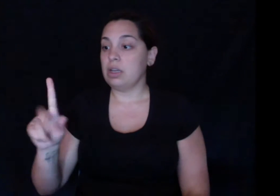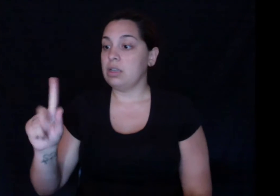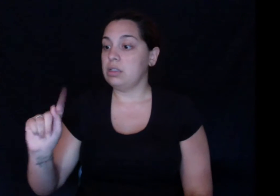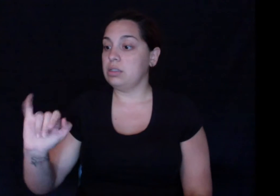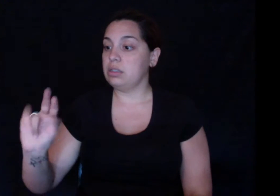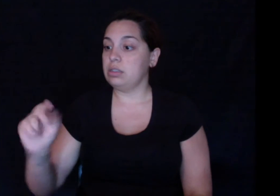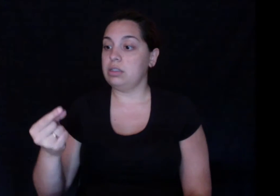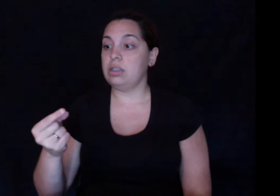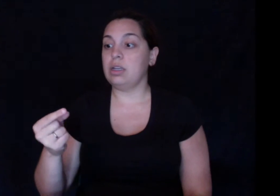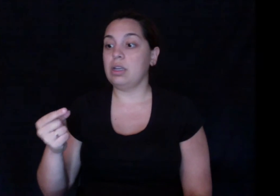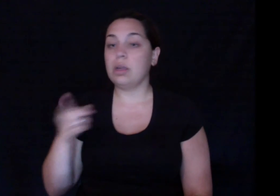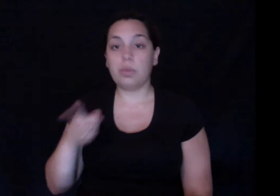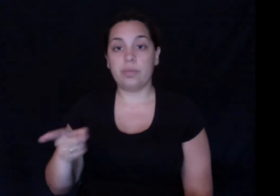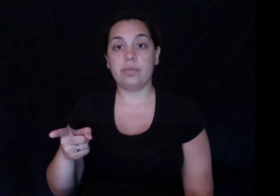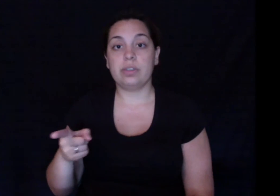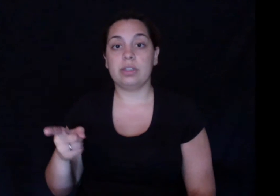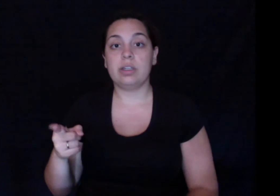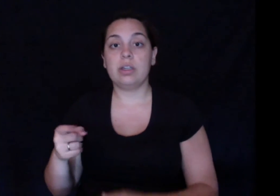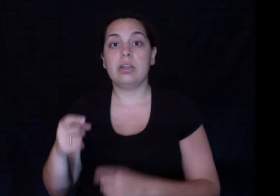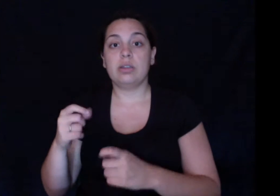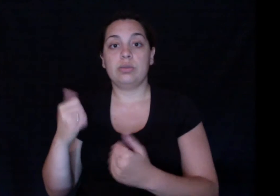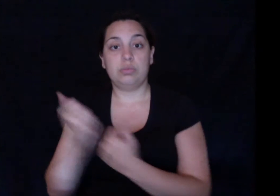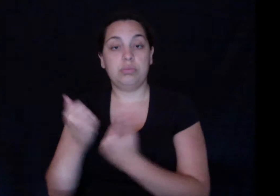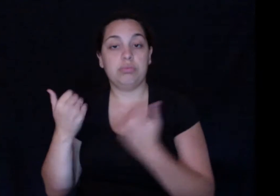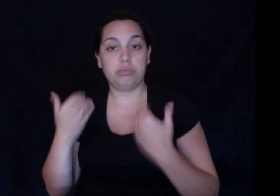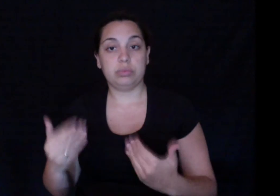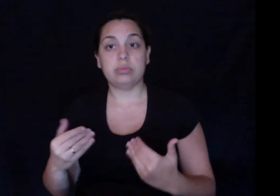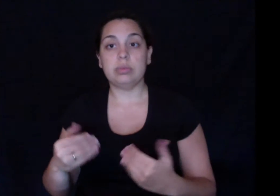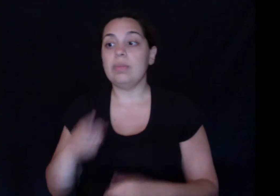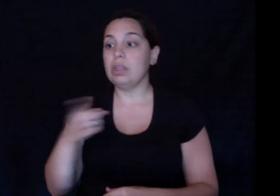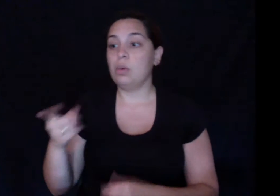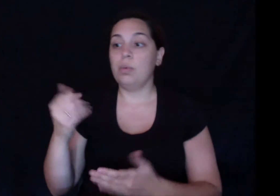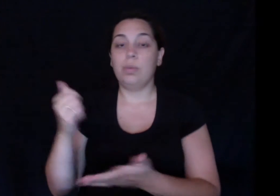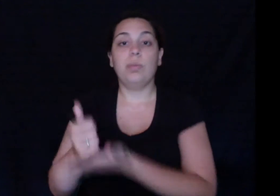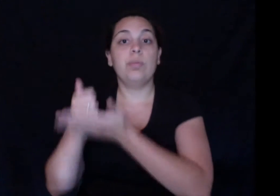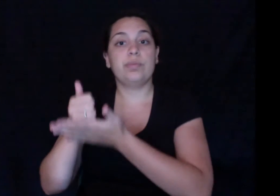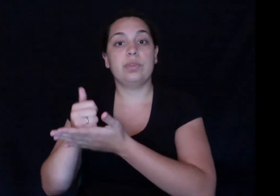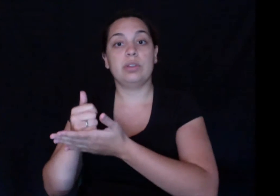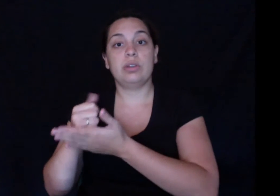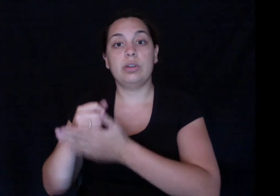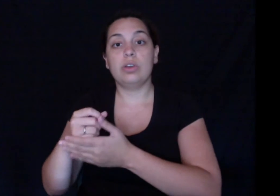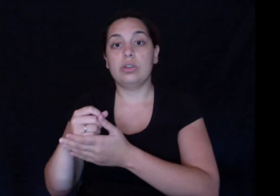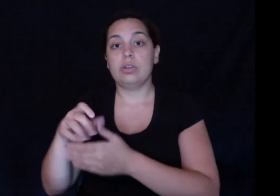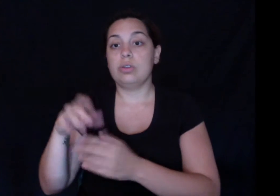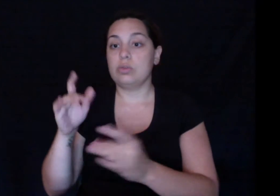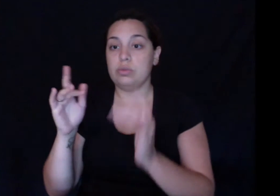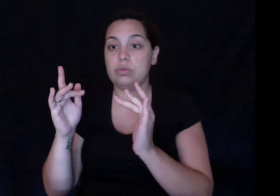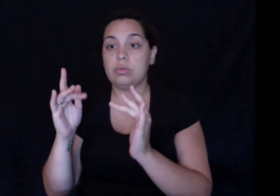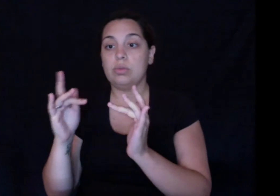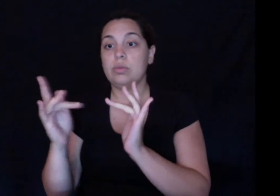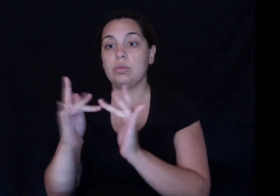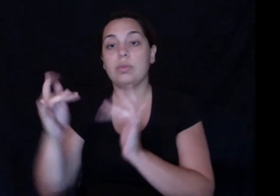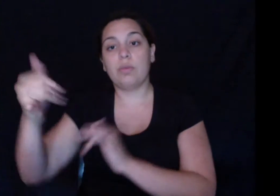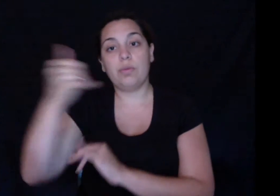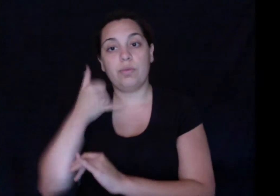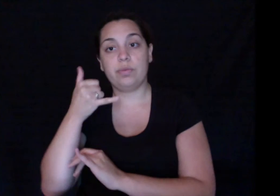so knowledgeable. Like, they know so much more than I do anyways, that it actually kind of blows my mind. So if you're interested, just go over there, subscribe, and